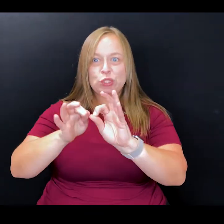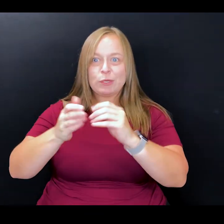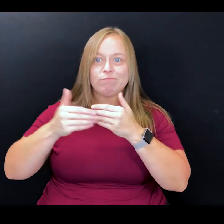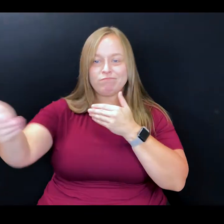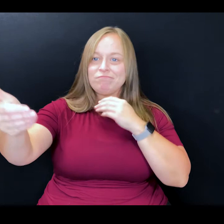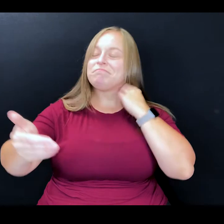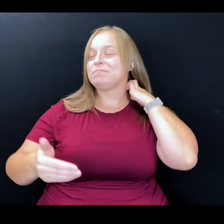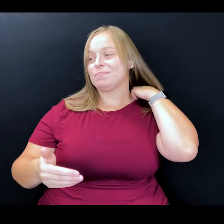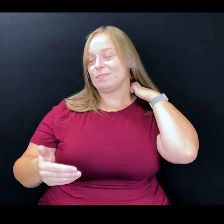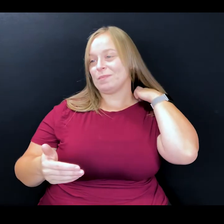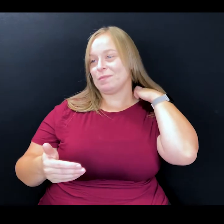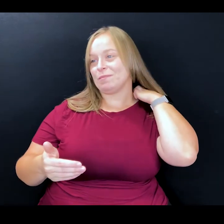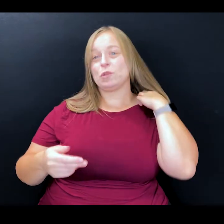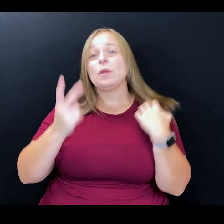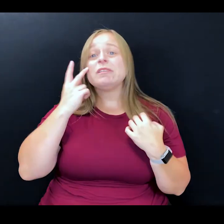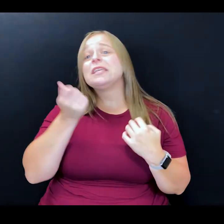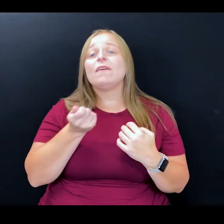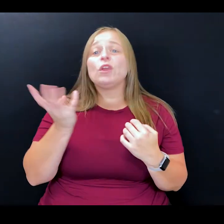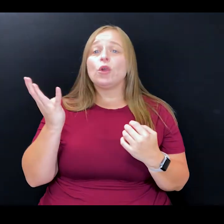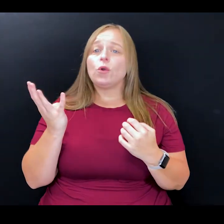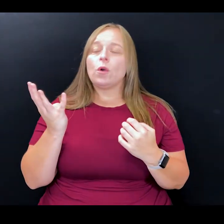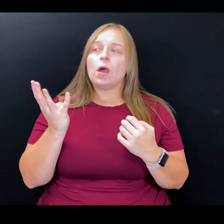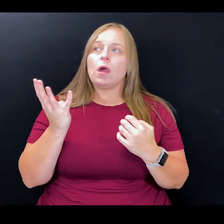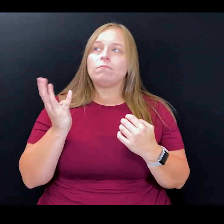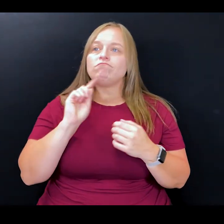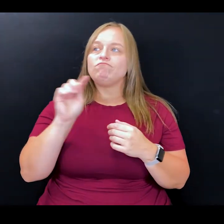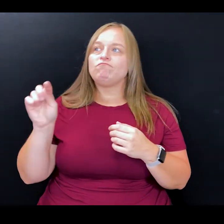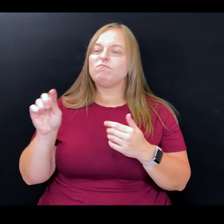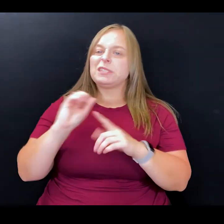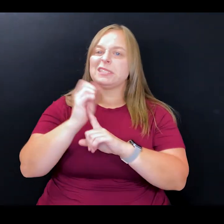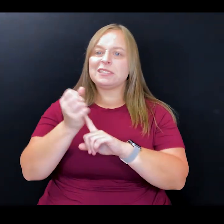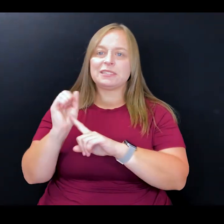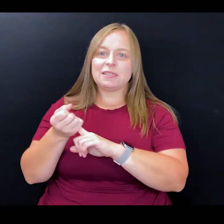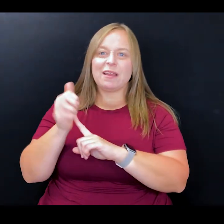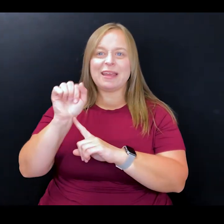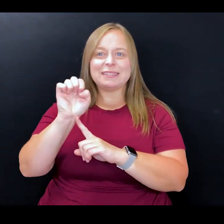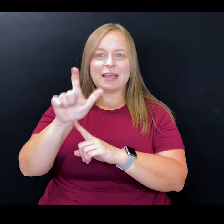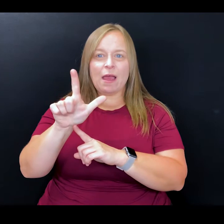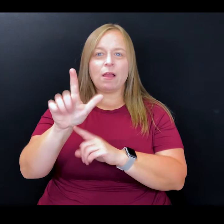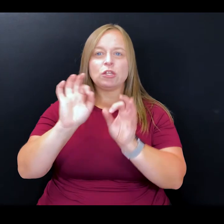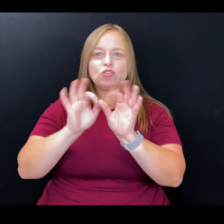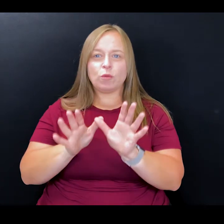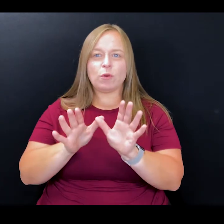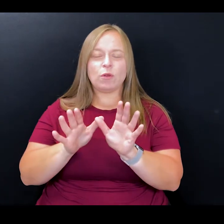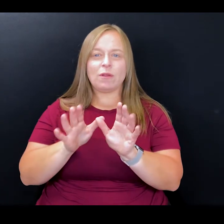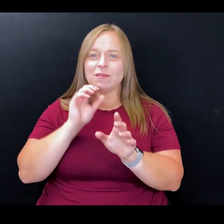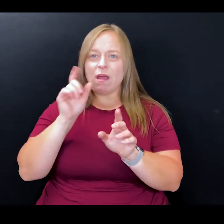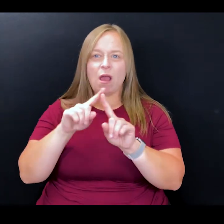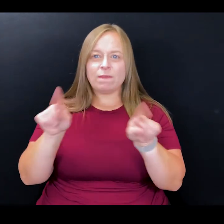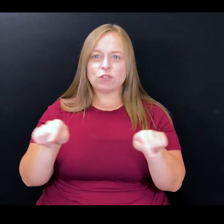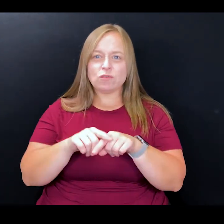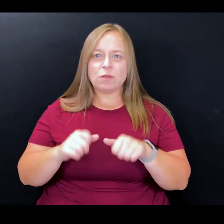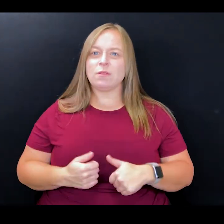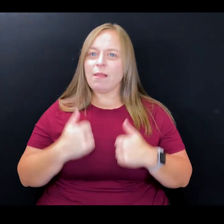has been ongoing. We have seen a few, there have been some instances where an ASL interpreter was not